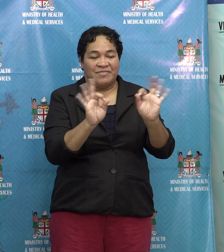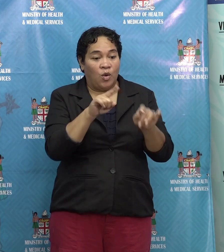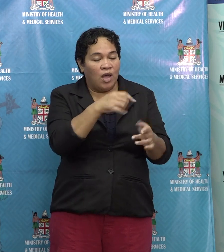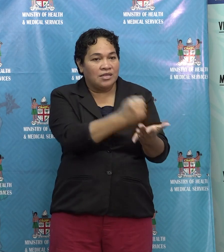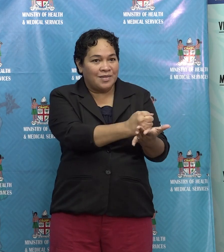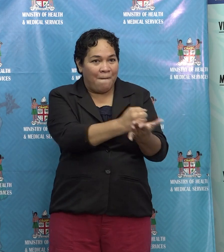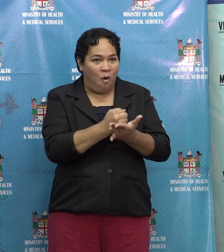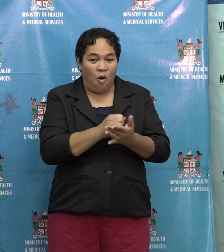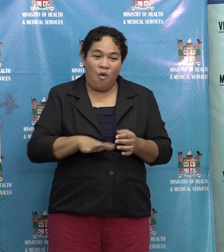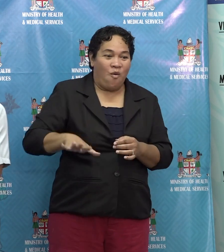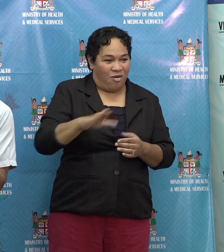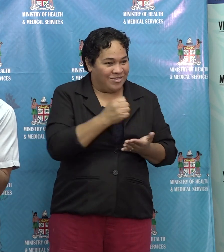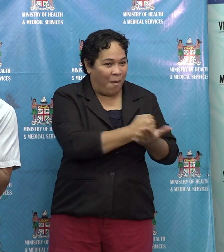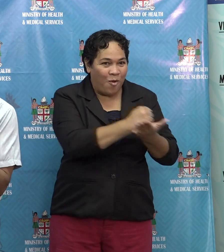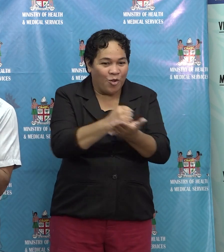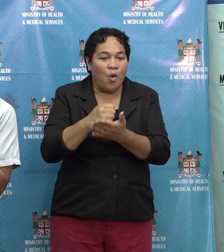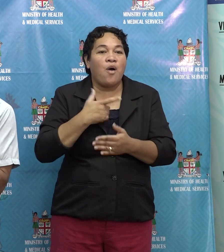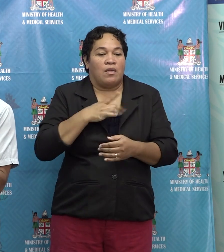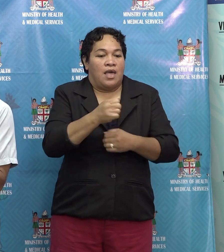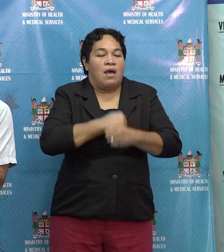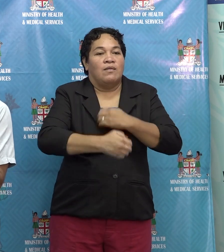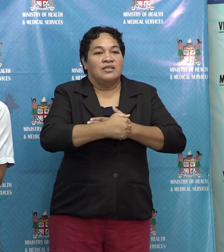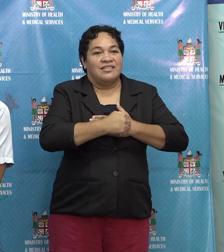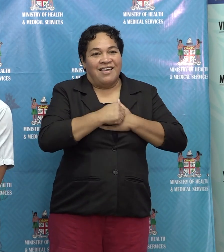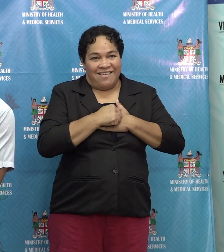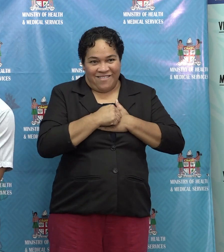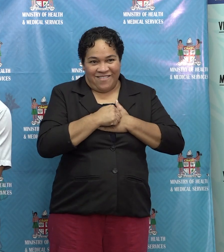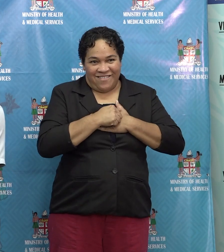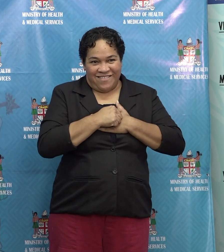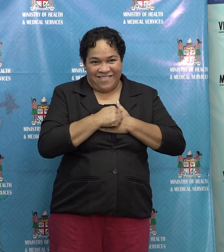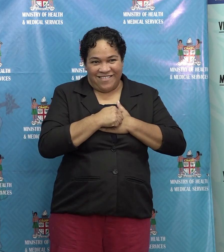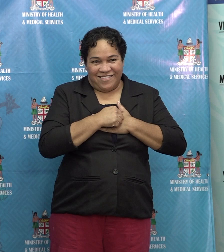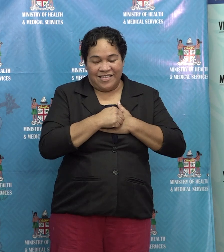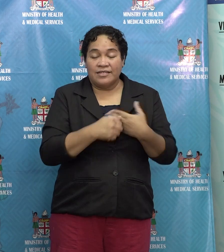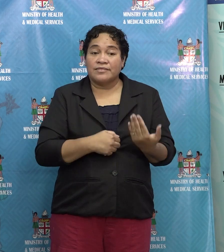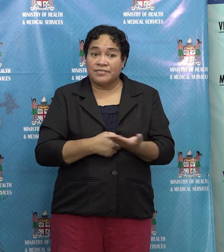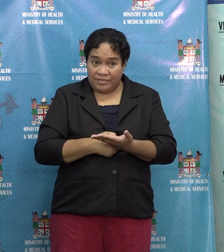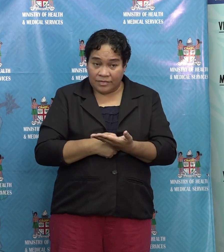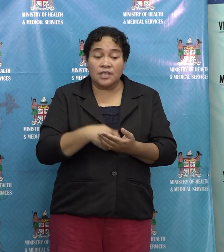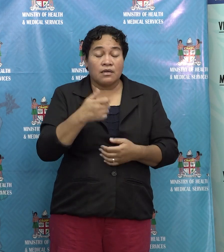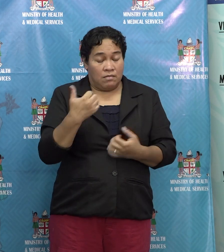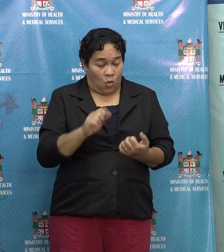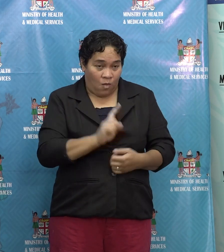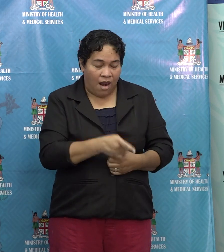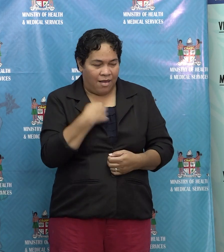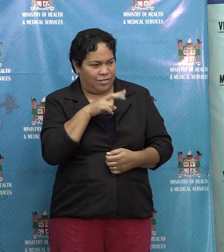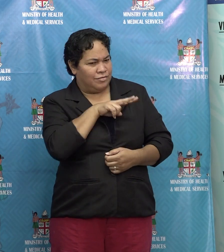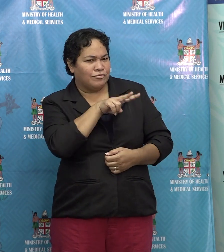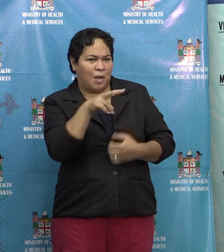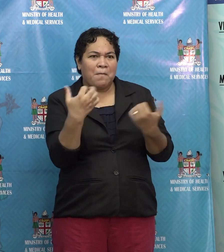supports everybody to become safe. And this is what many of the people in the community are doing, and I'm